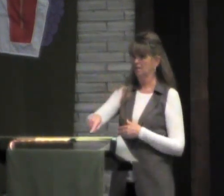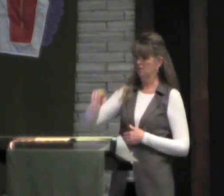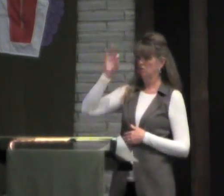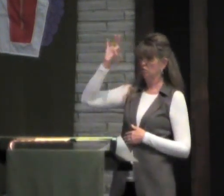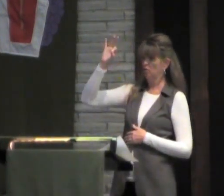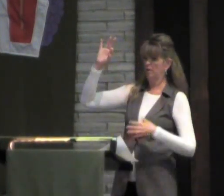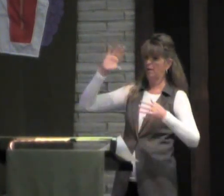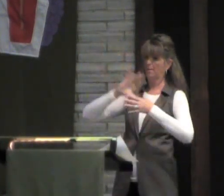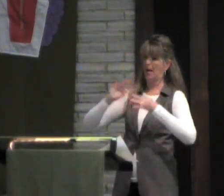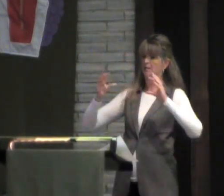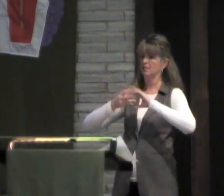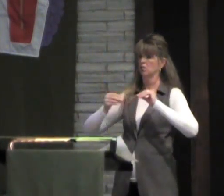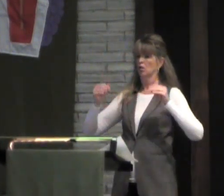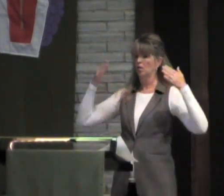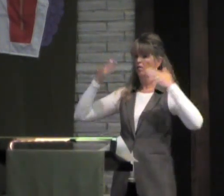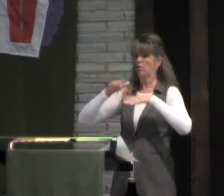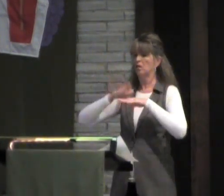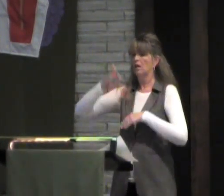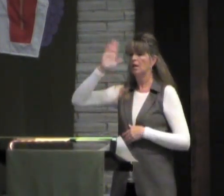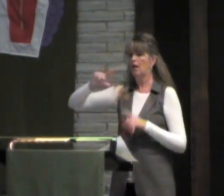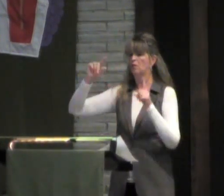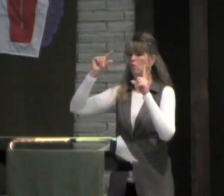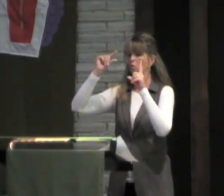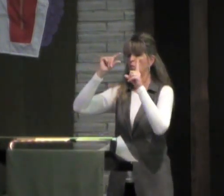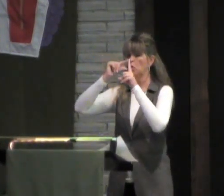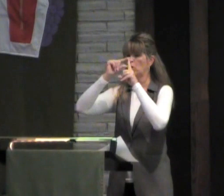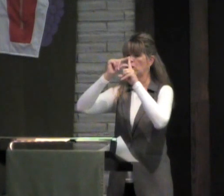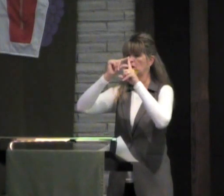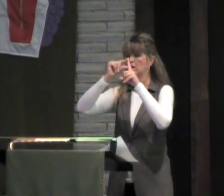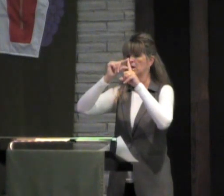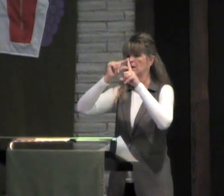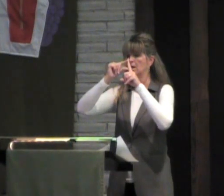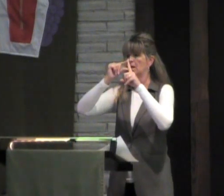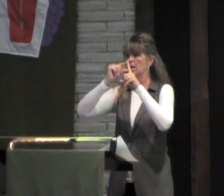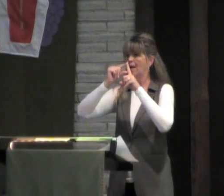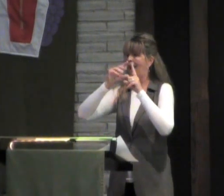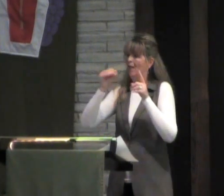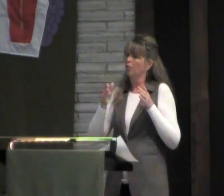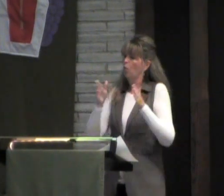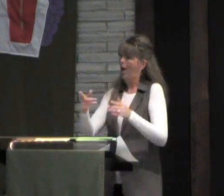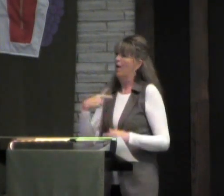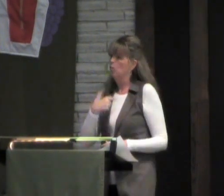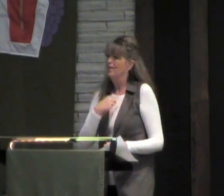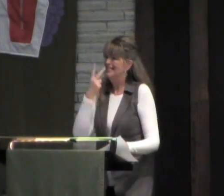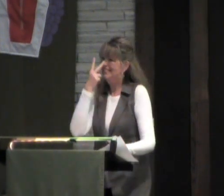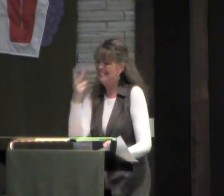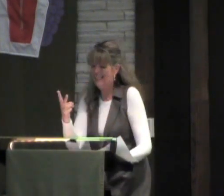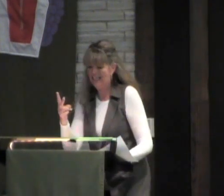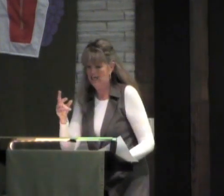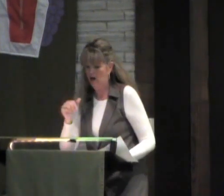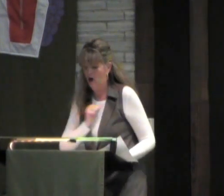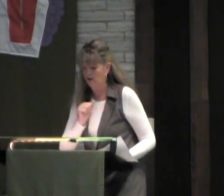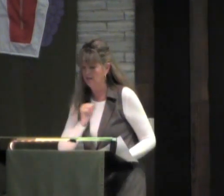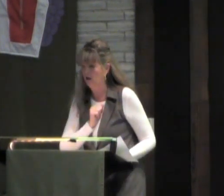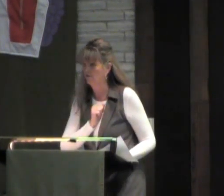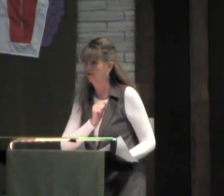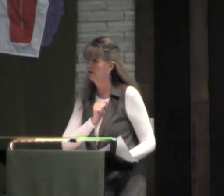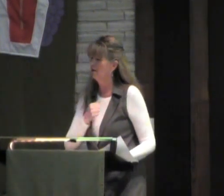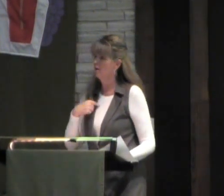my focus on my sermon is this passage, and I want to focus on God's word and how we see